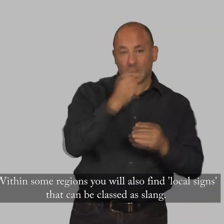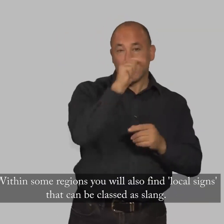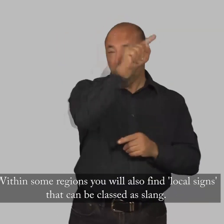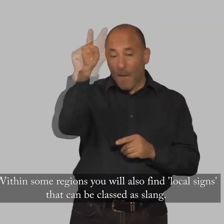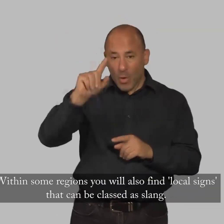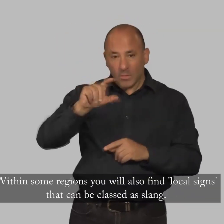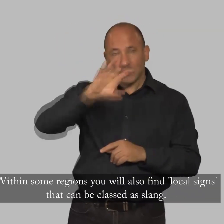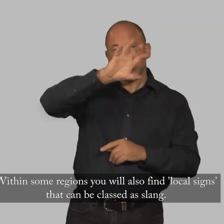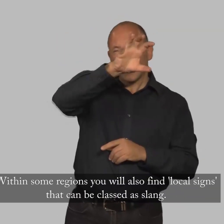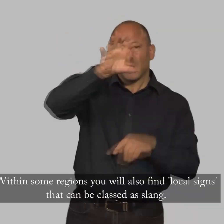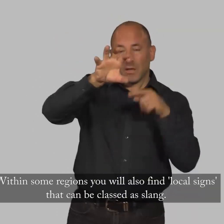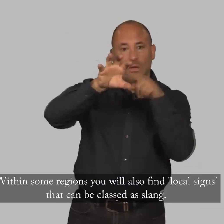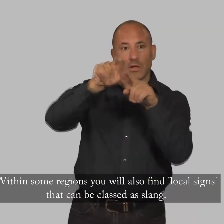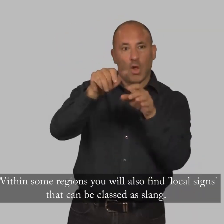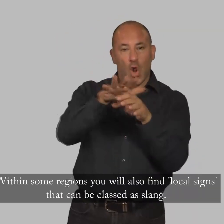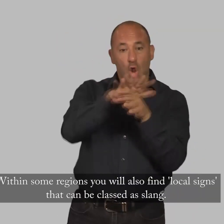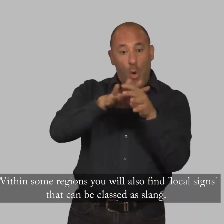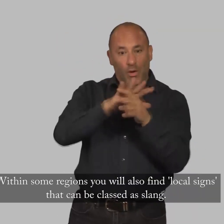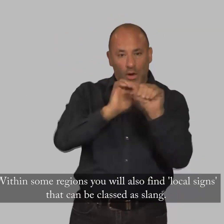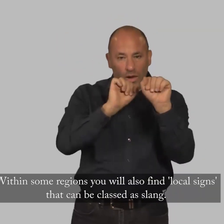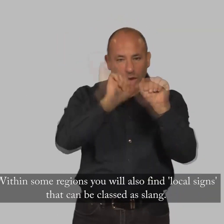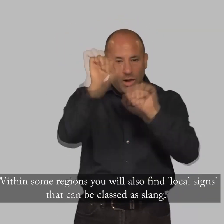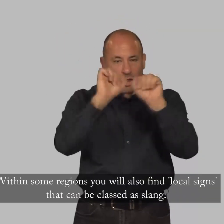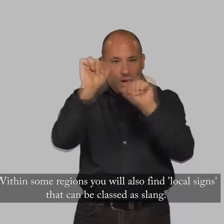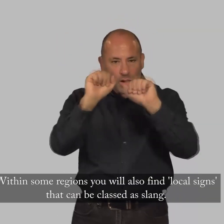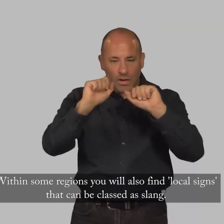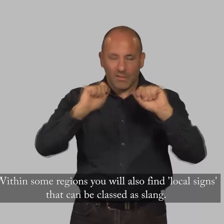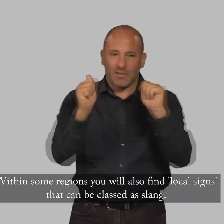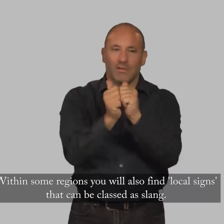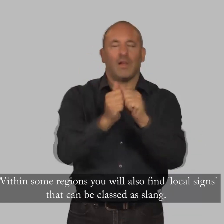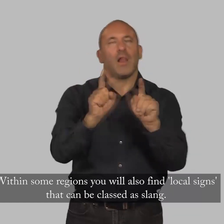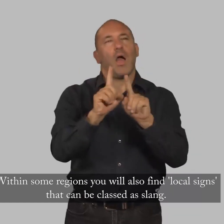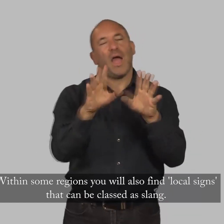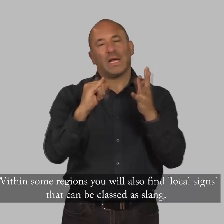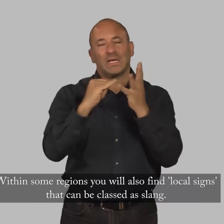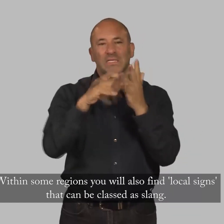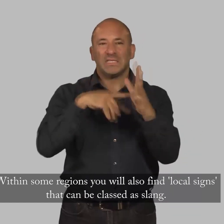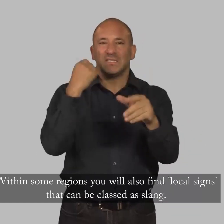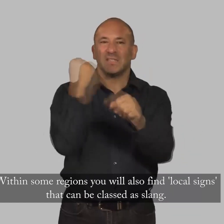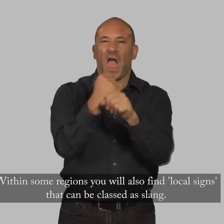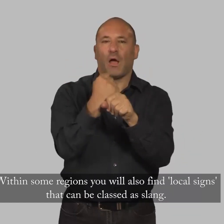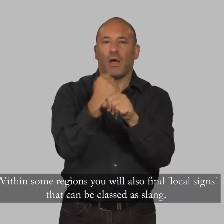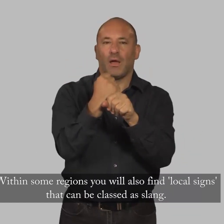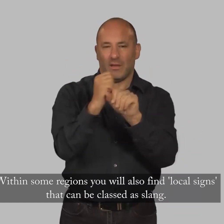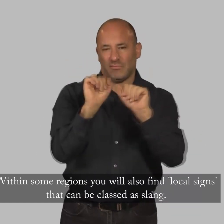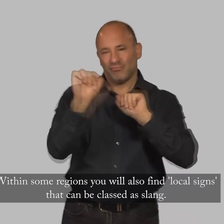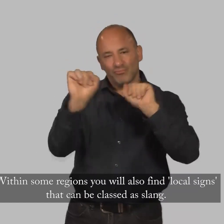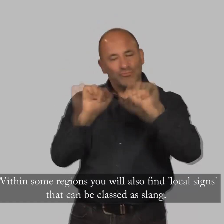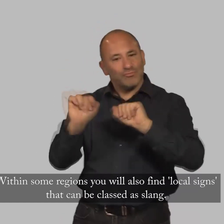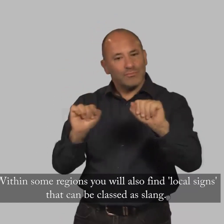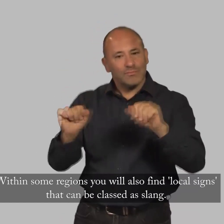Within some regions, you will also find local signs that can be classed as slang.